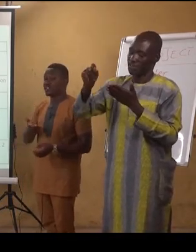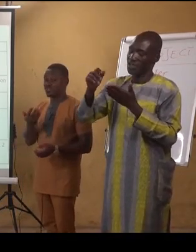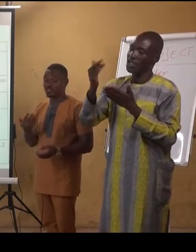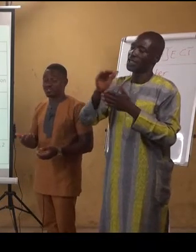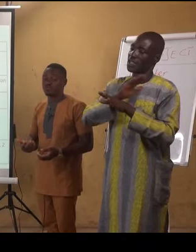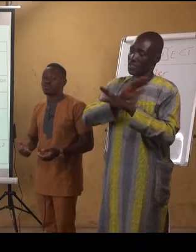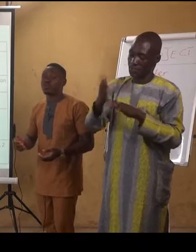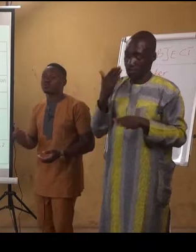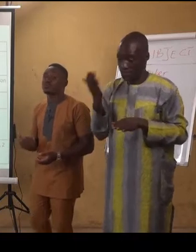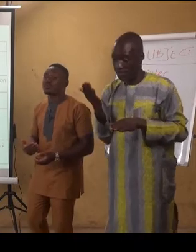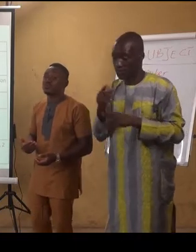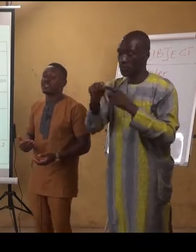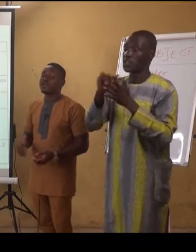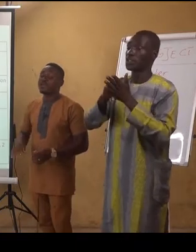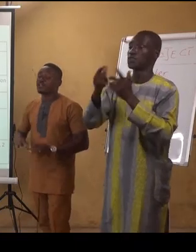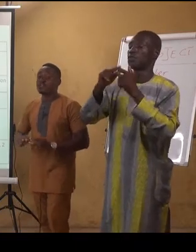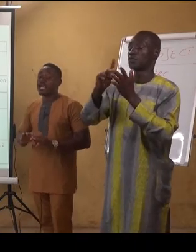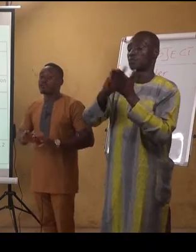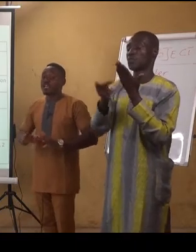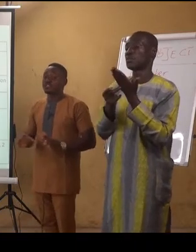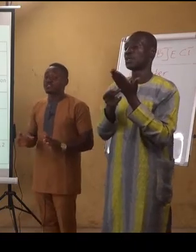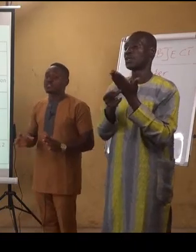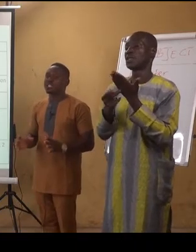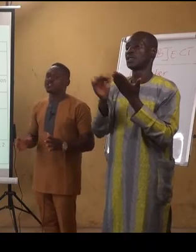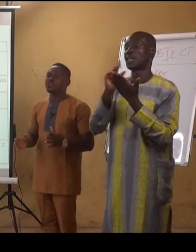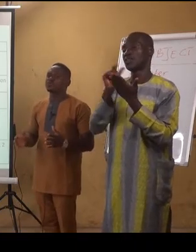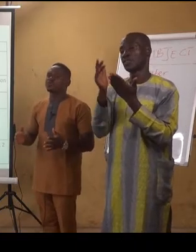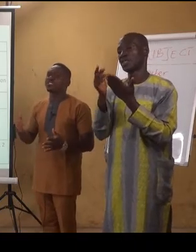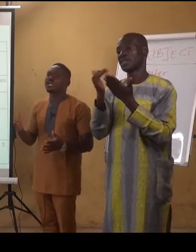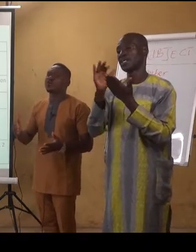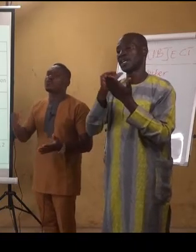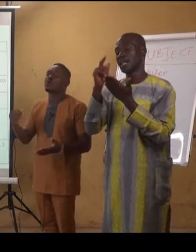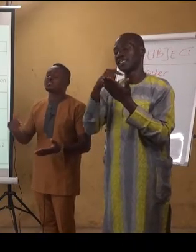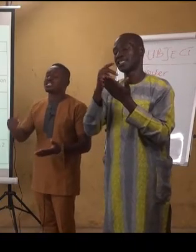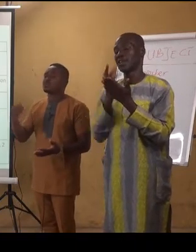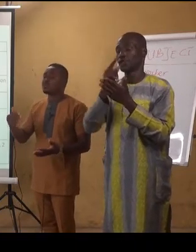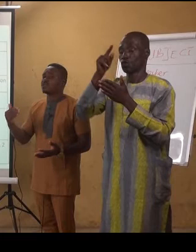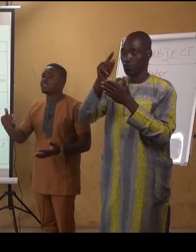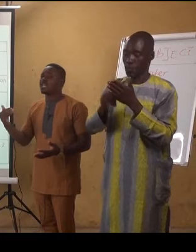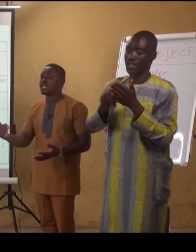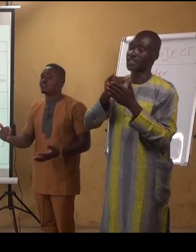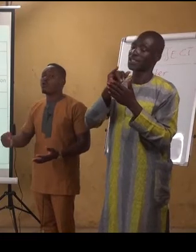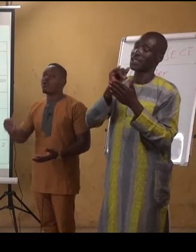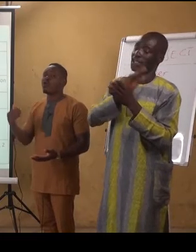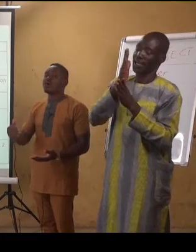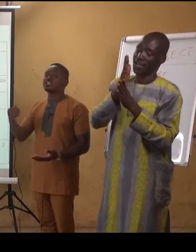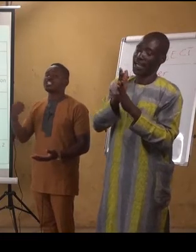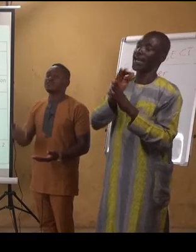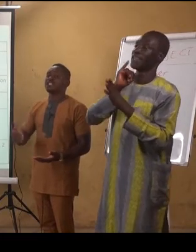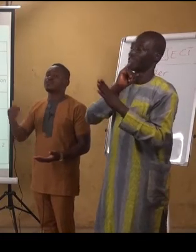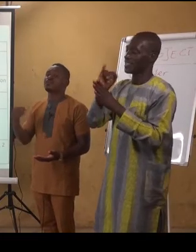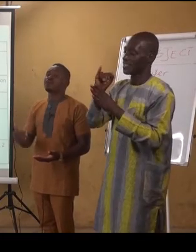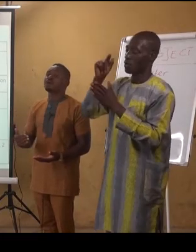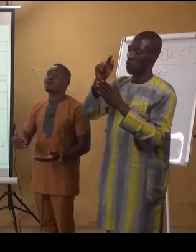really execute when it comes to programming. They are not executed. They are just used to tell what a specific line or what